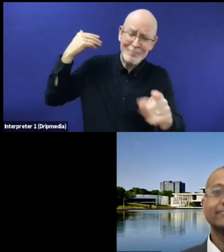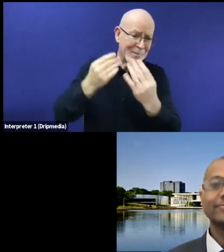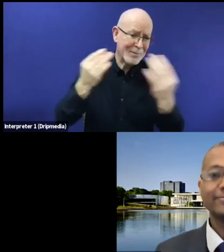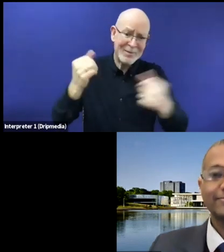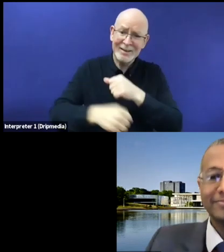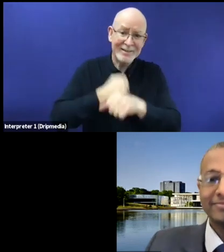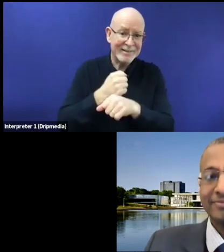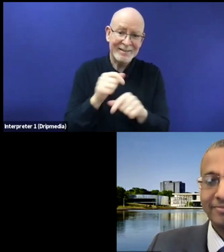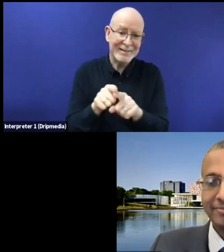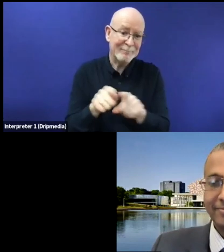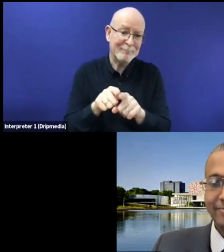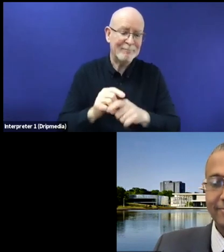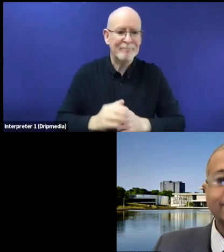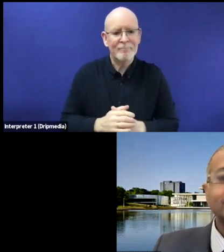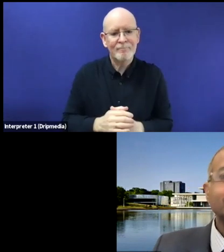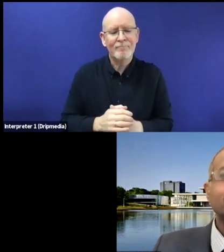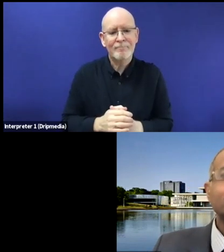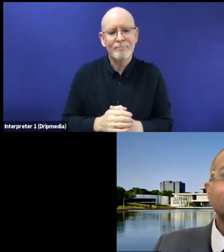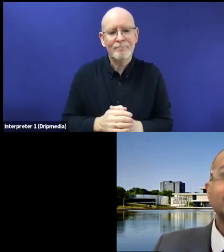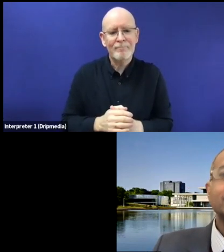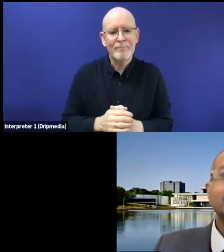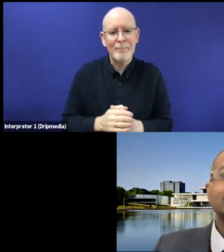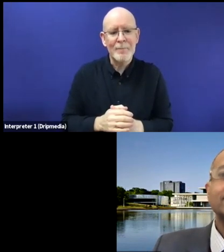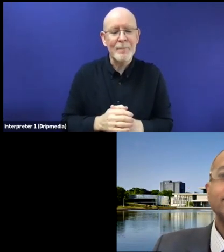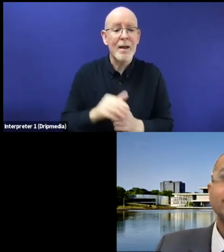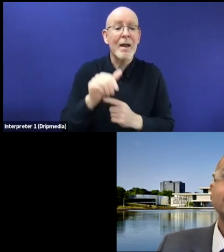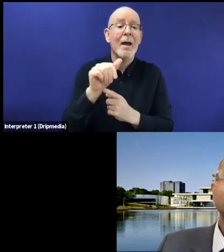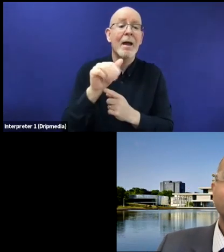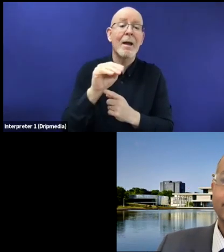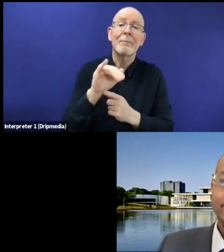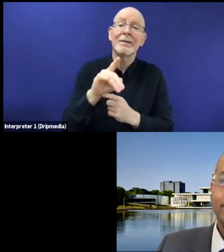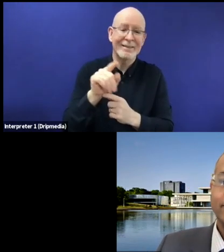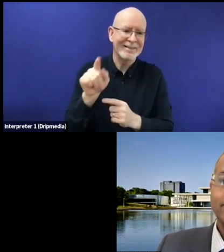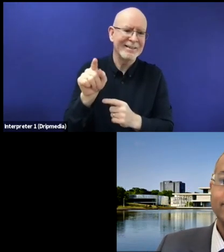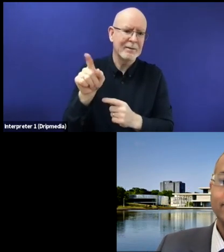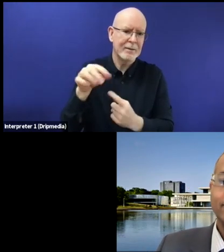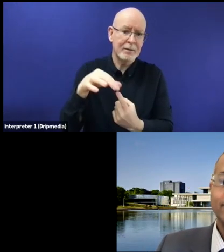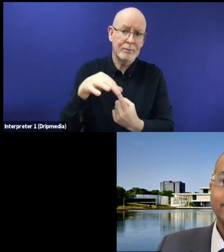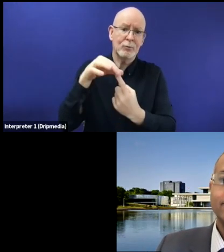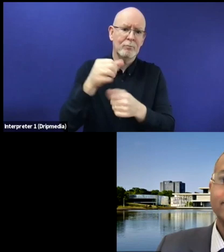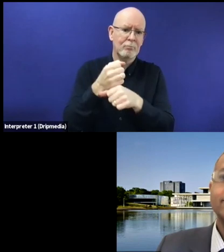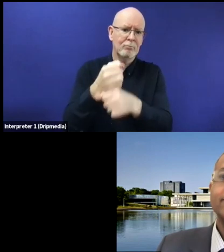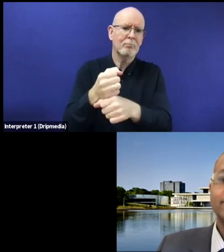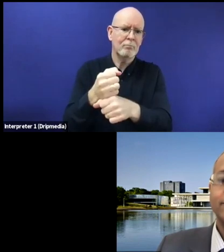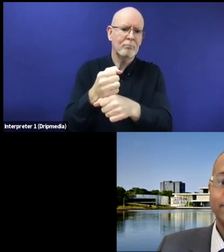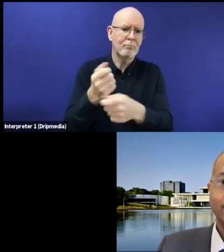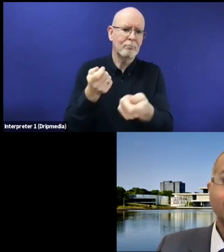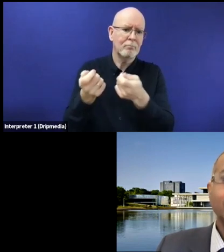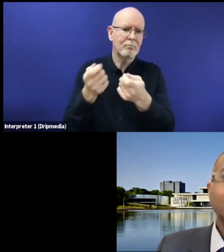on Freedom of Religion and Belief. In that capacity, how have you responded to protection